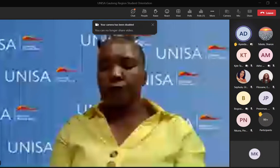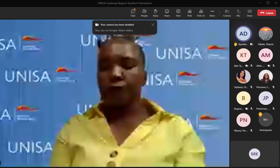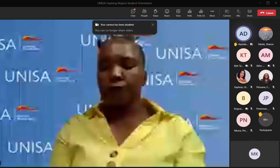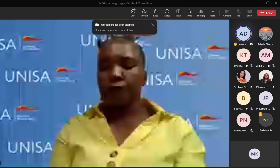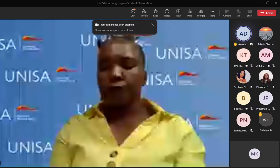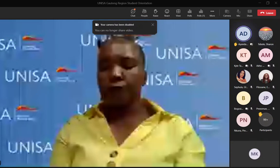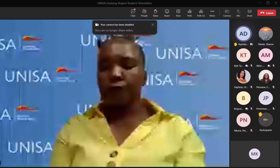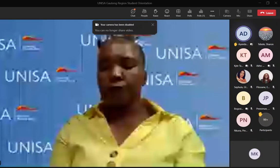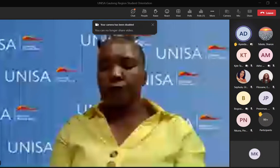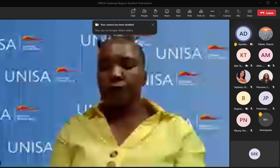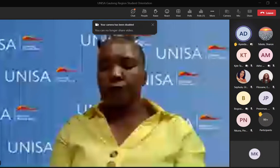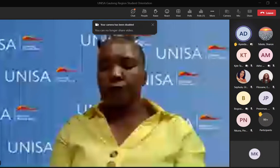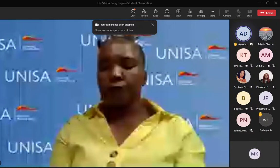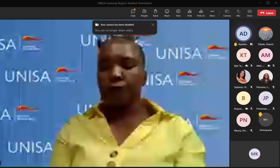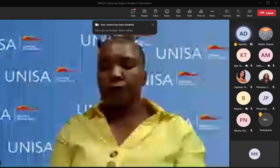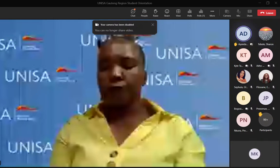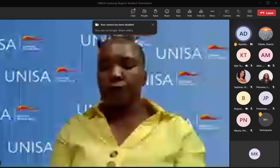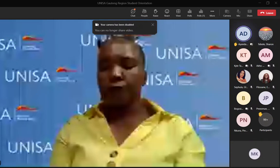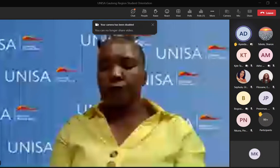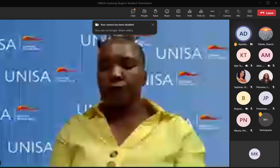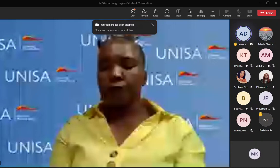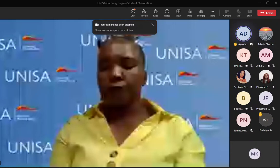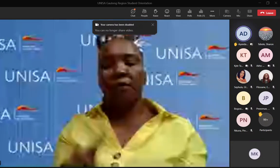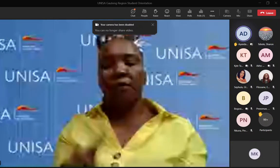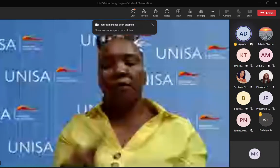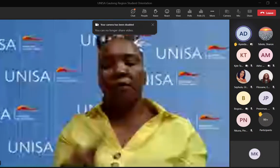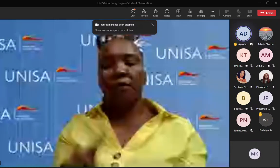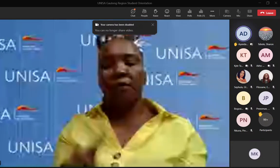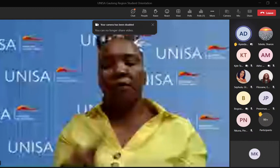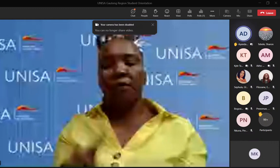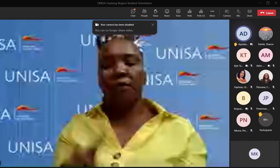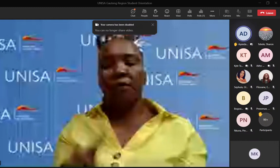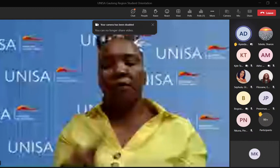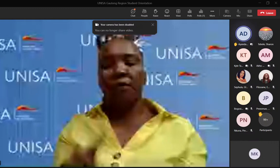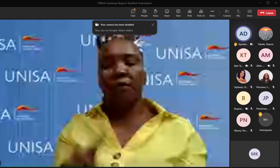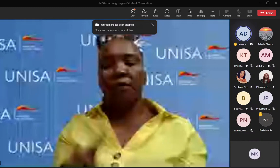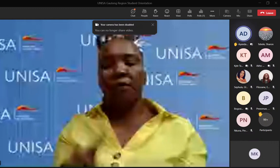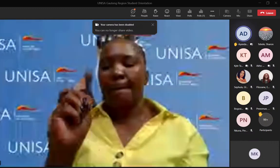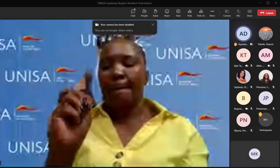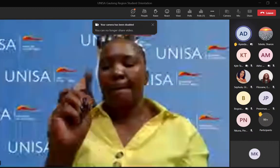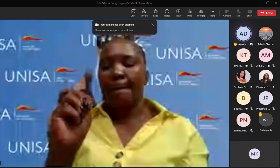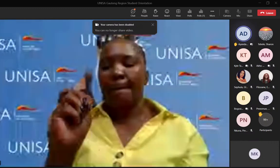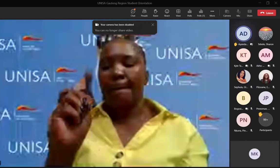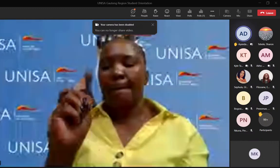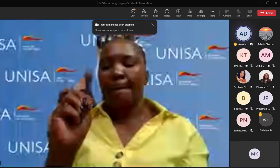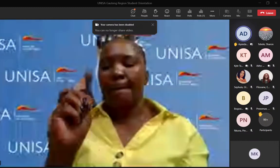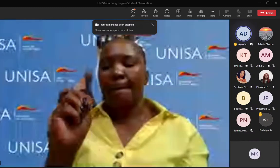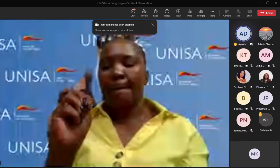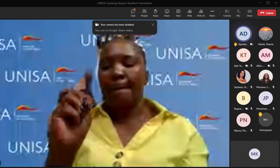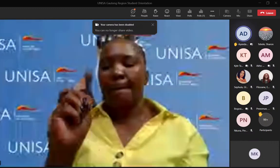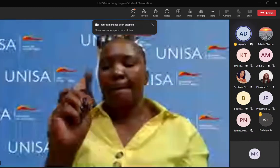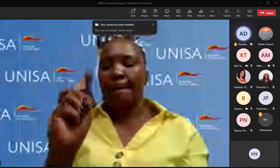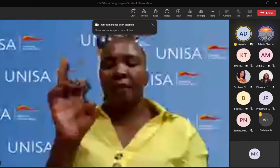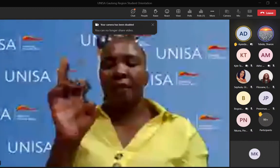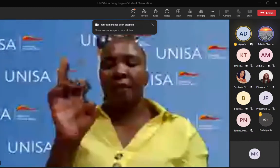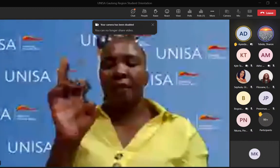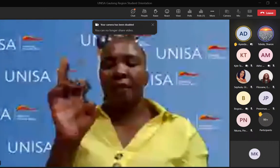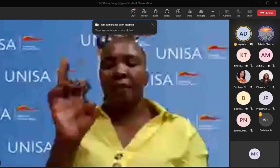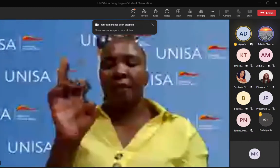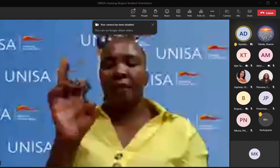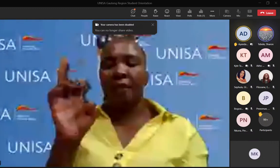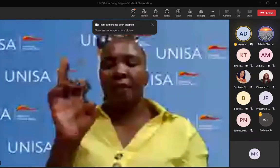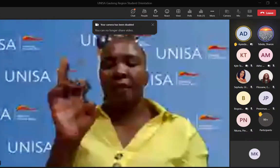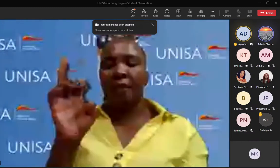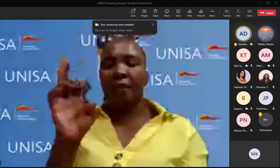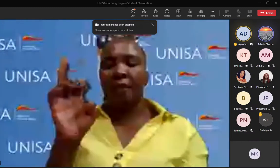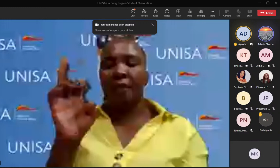Gloria okay our last person will be from Miss pasani pulani all right and personally please unmute